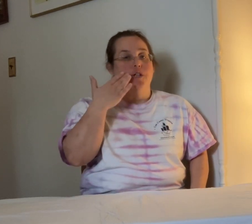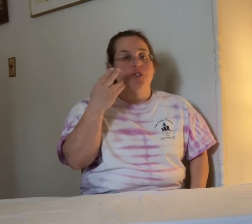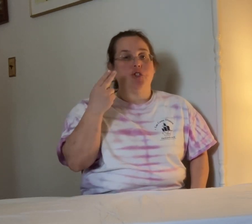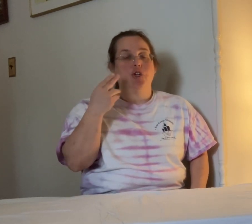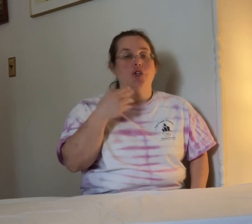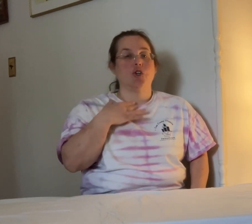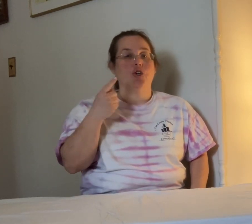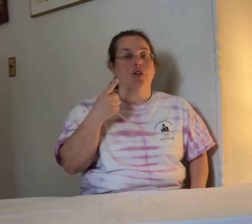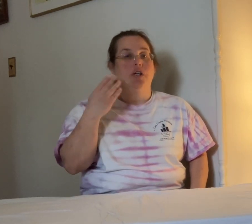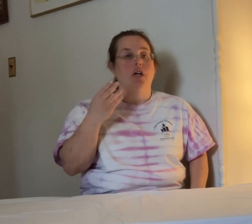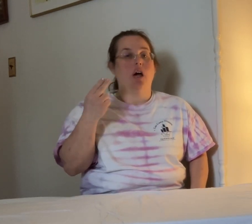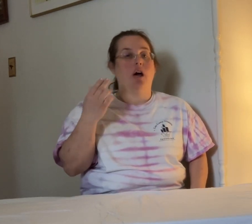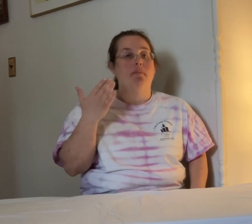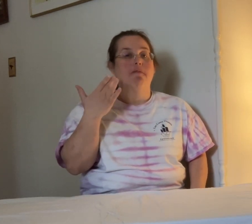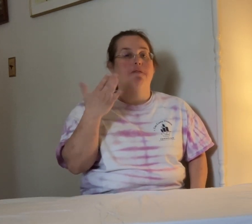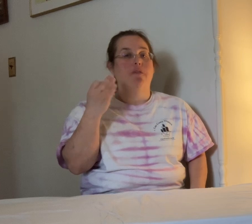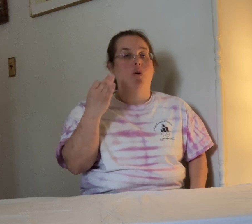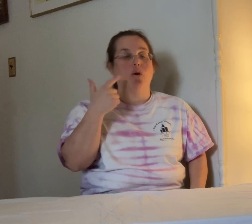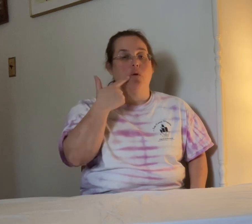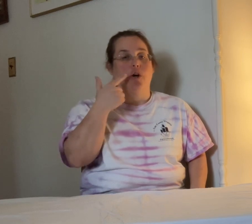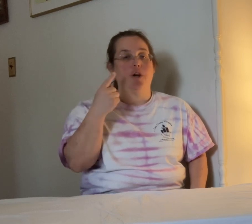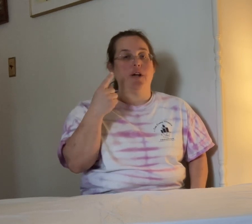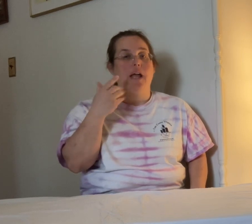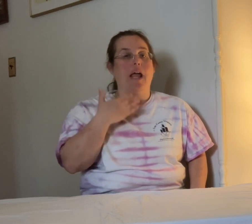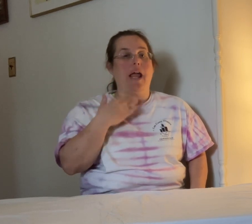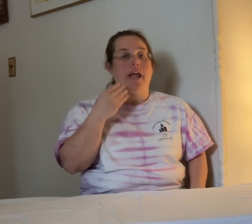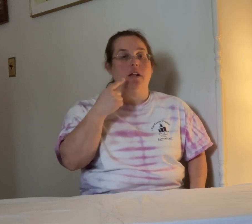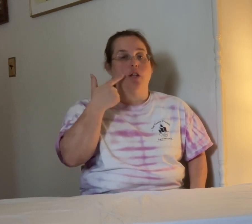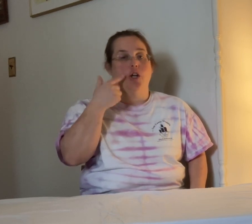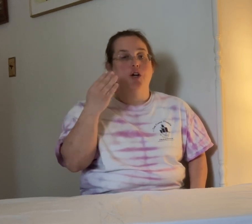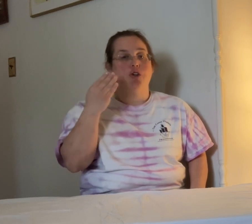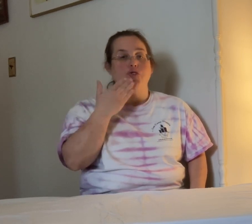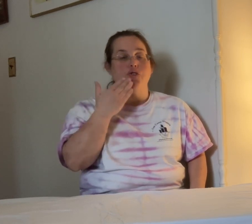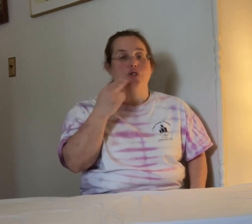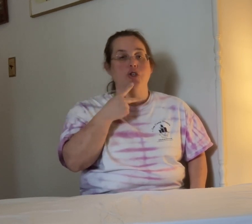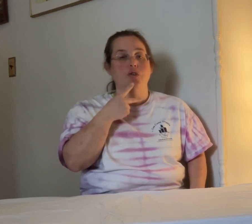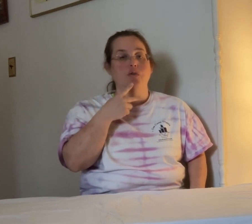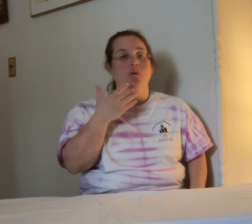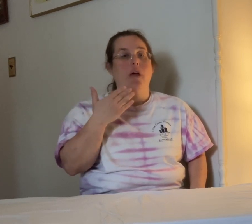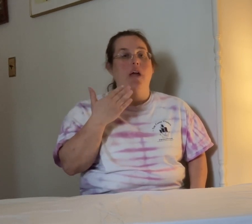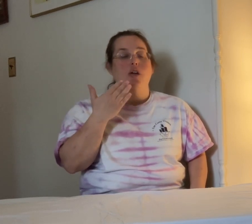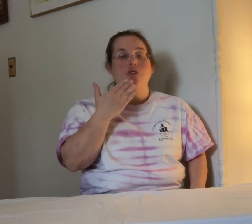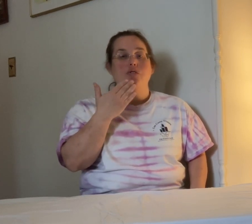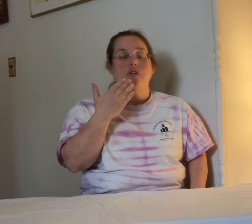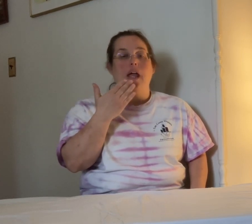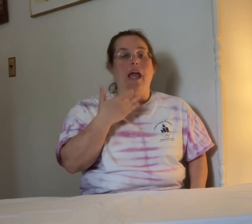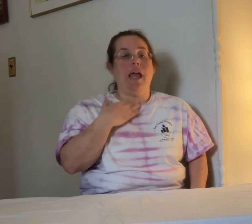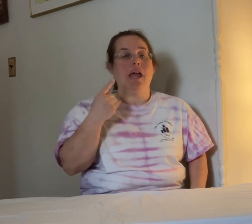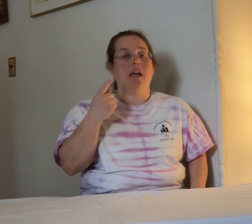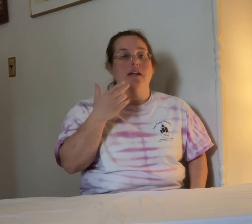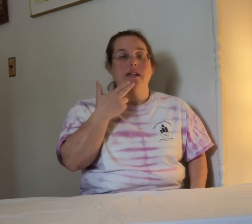viewers could come forward and learn to cue and